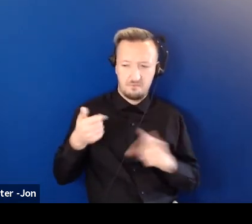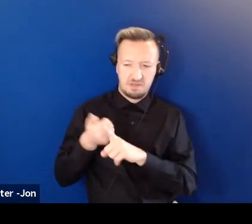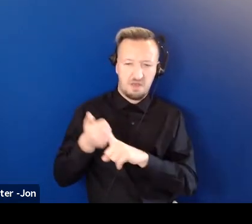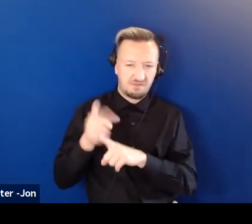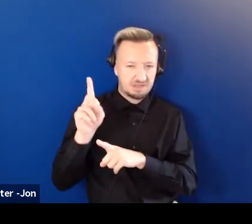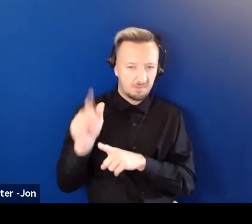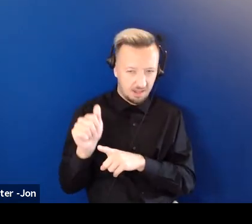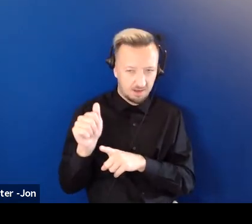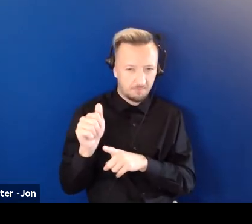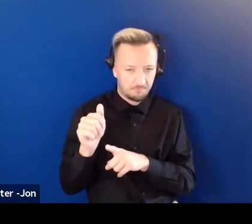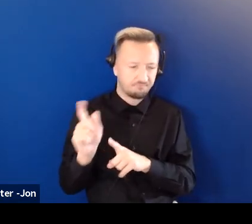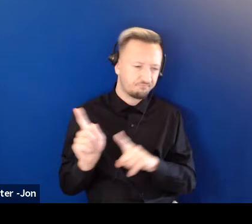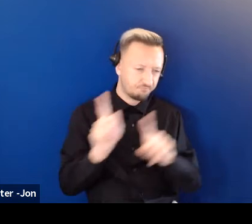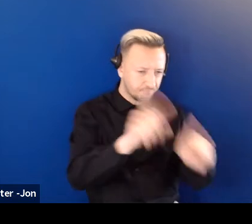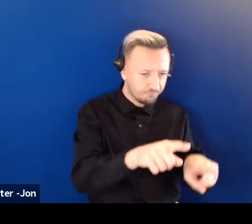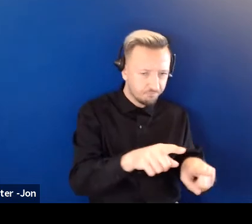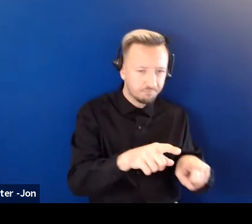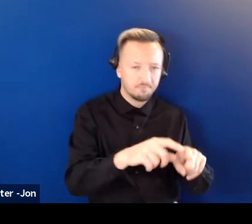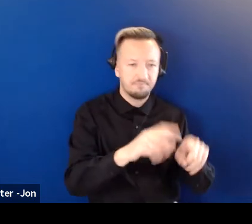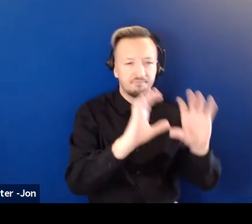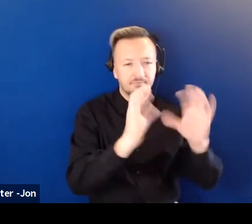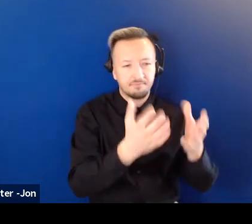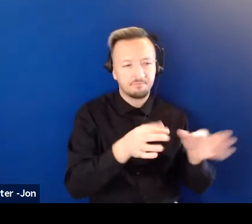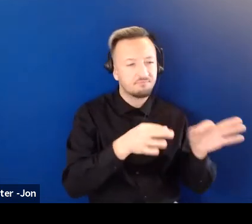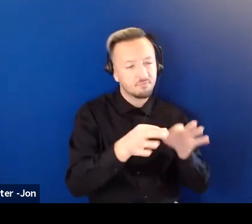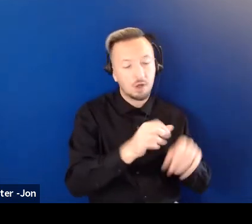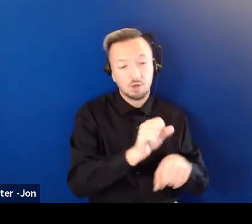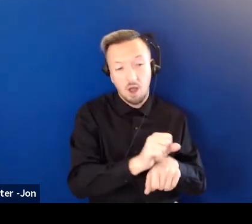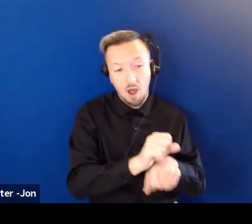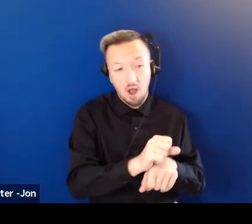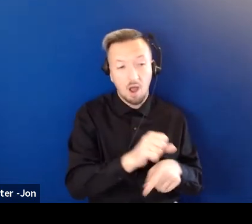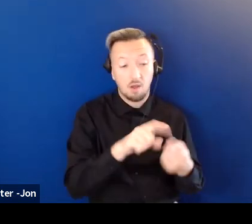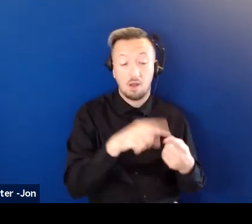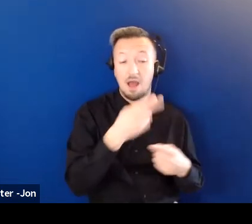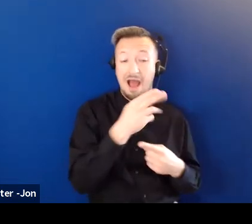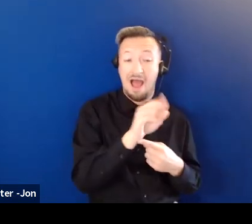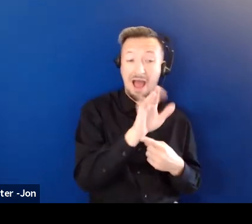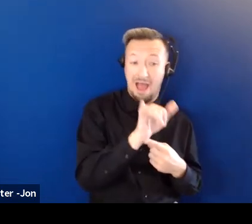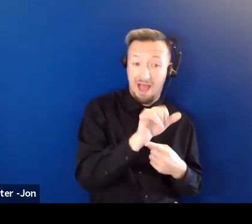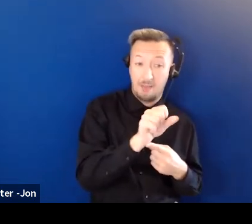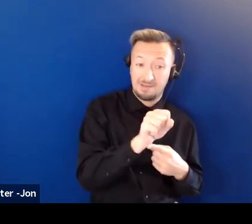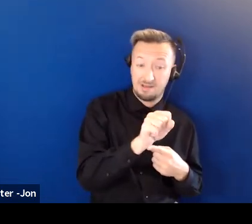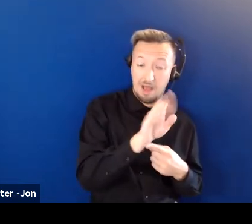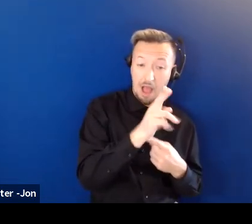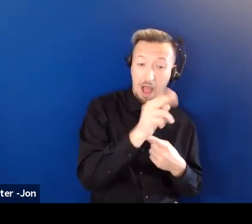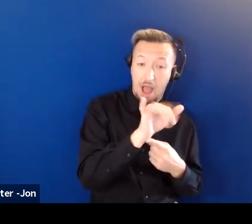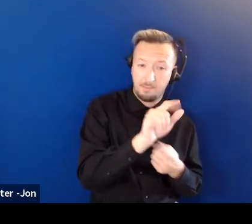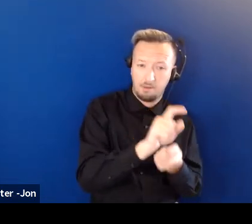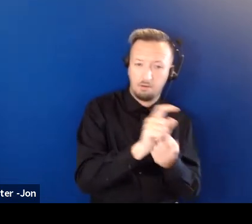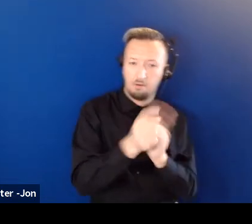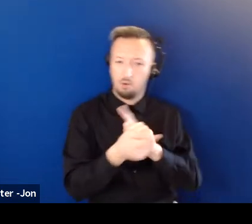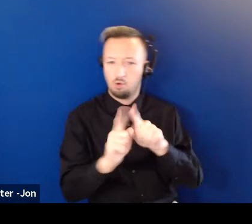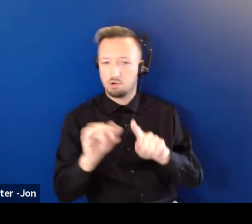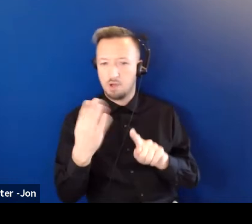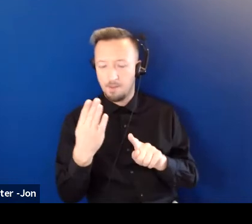about all sorts of things related to job and career awareness. They talked about how hobbies translate into jobs, the concept of